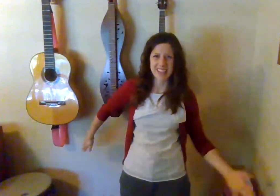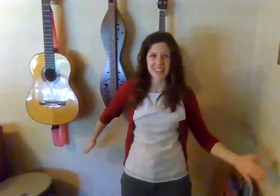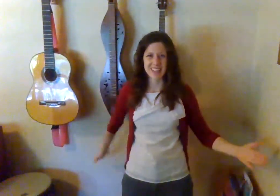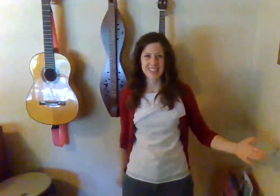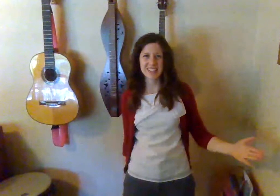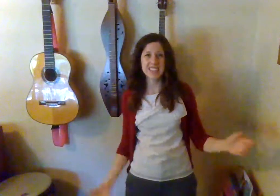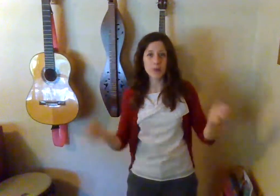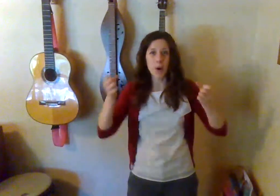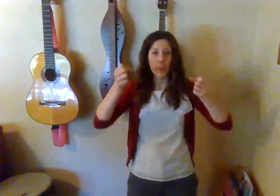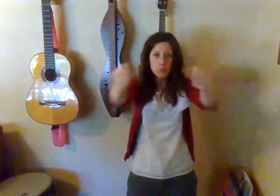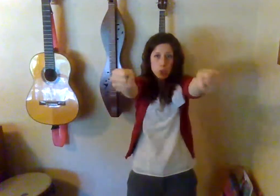Zero.